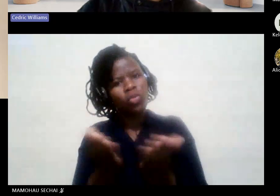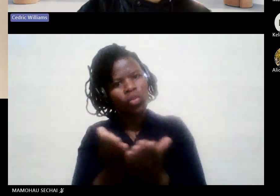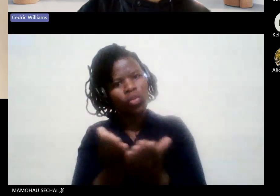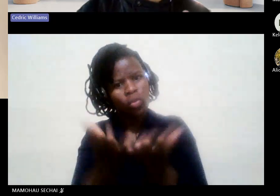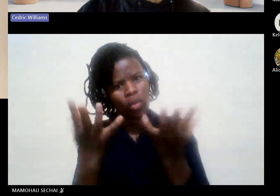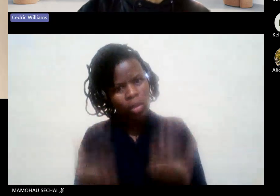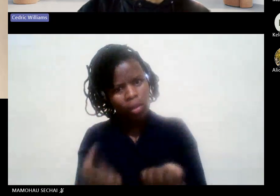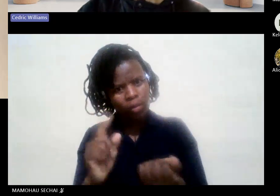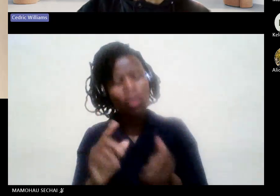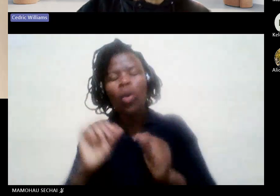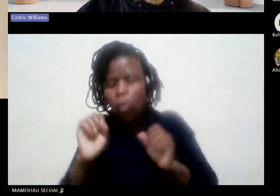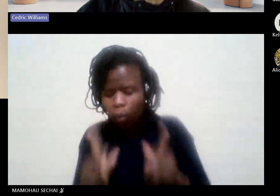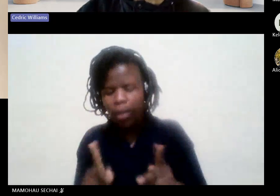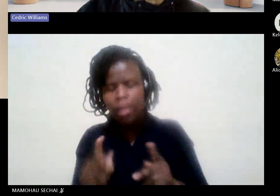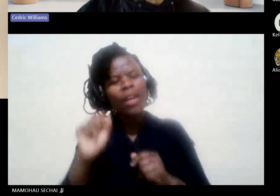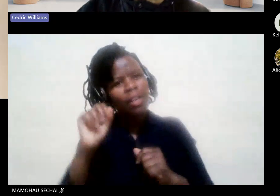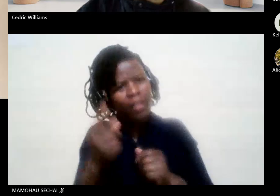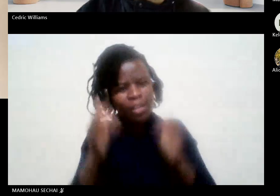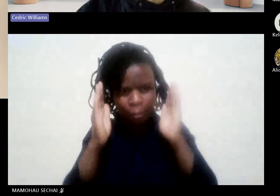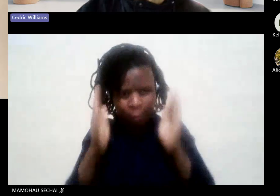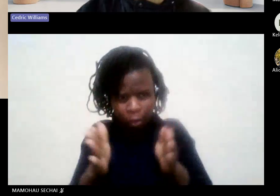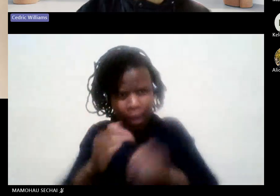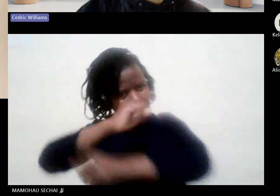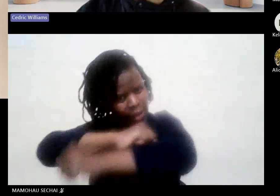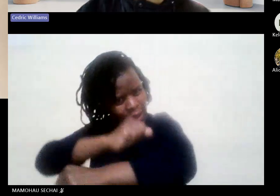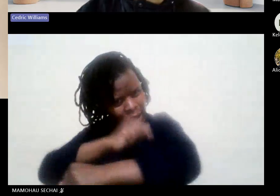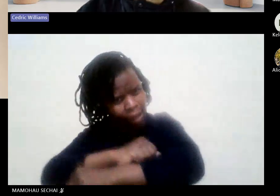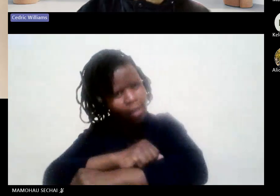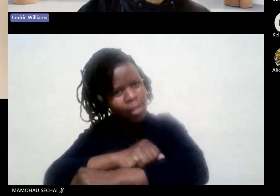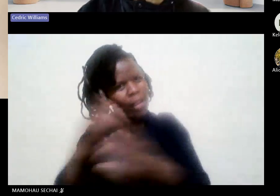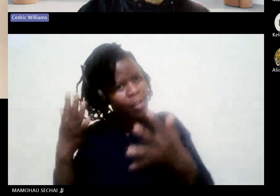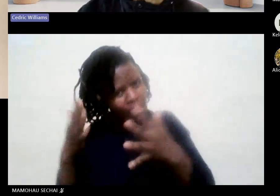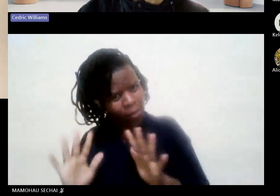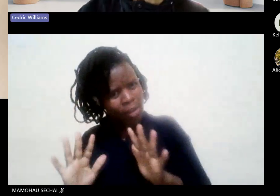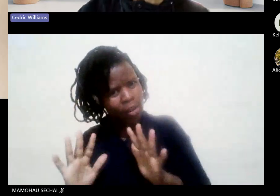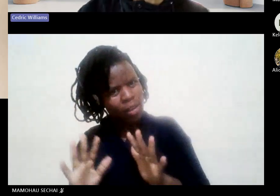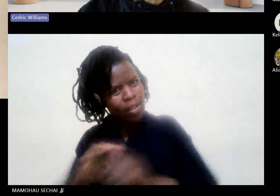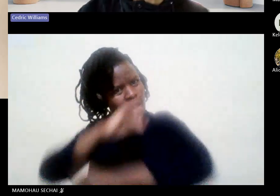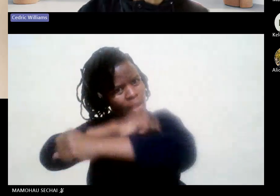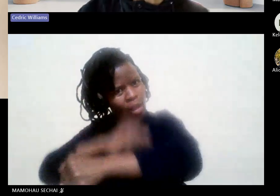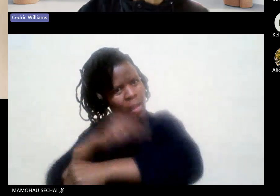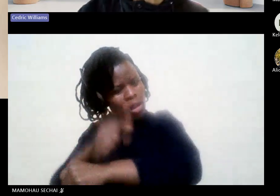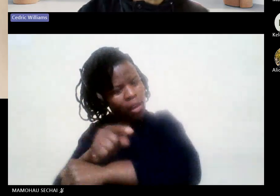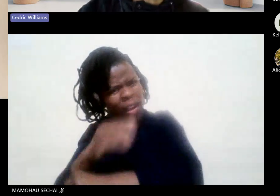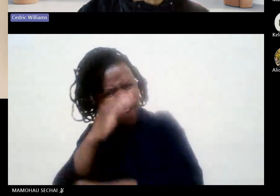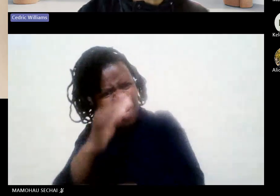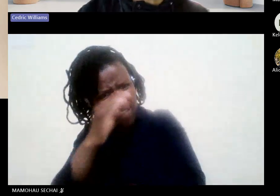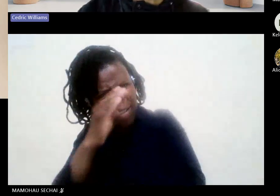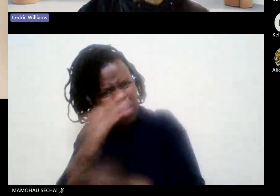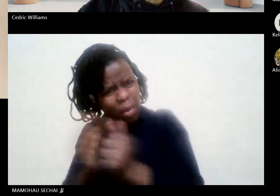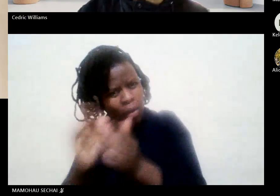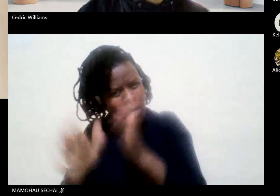okay, firstly we focus on the learner. Is the learner familiar with sign